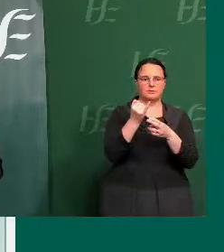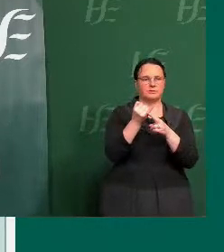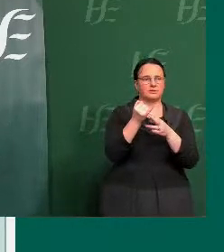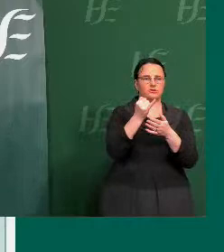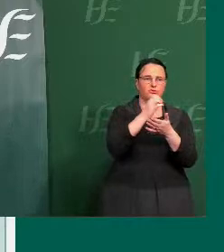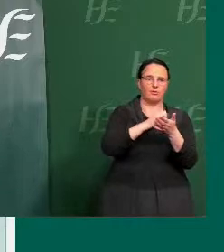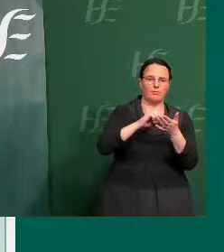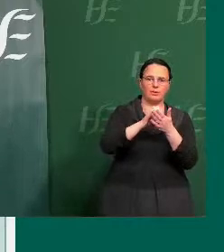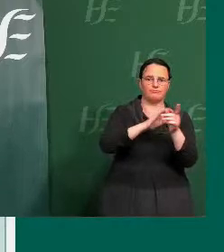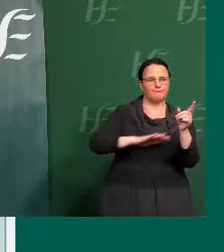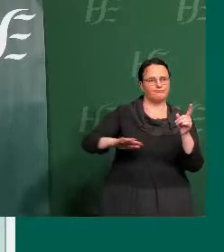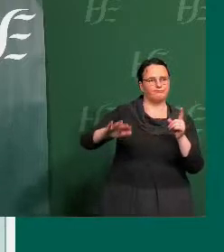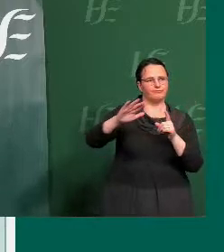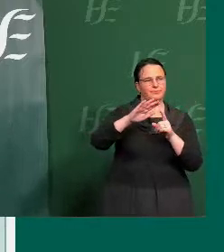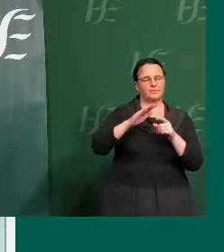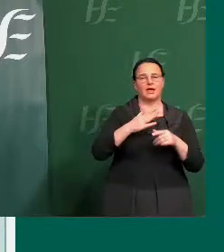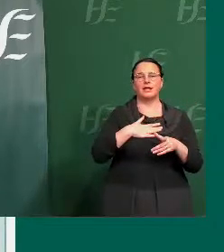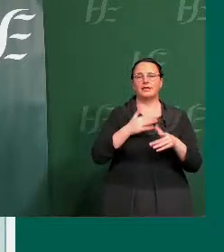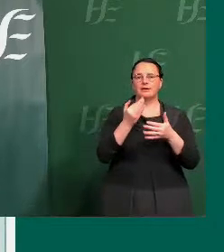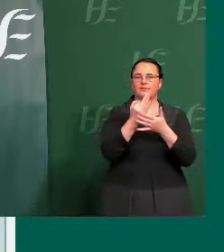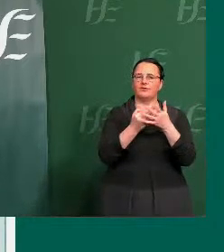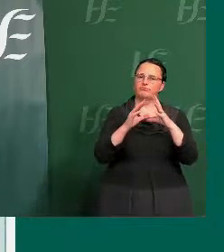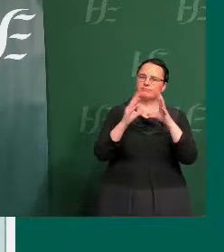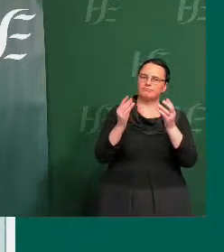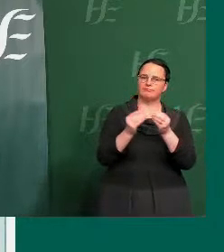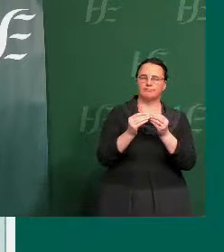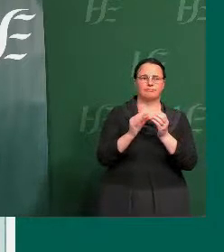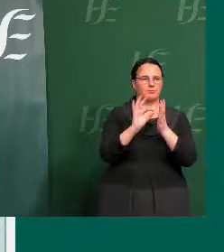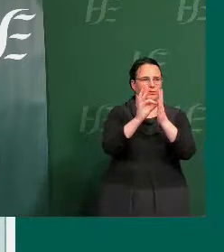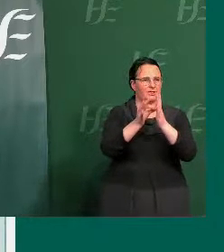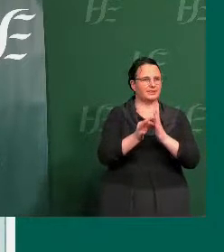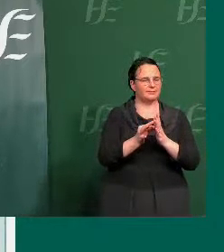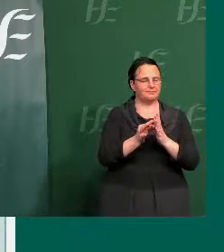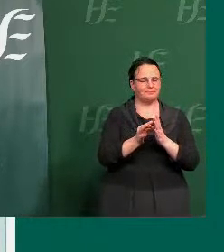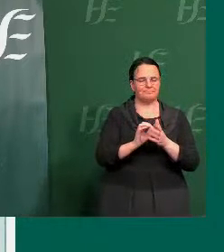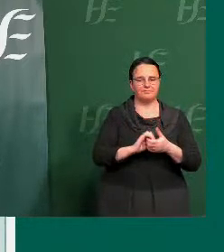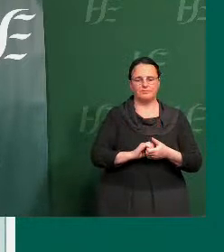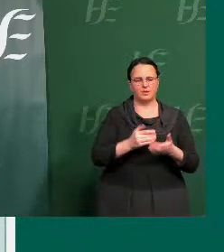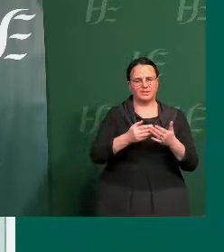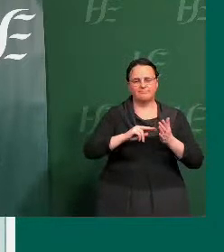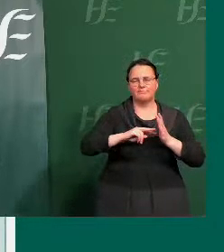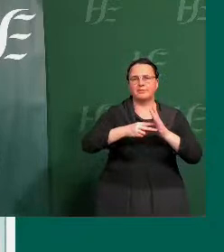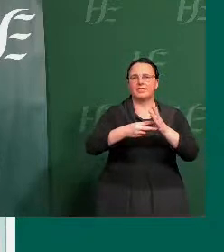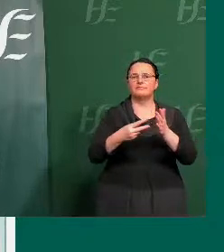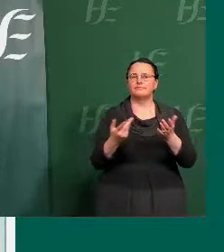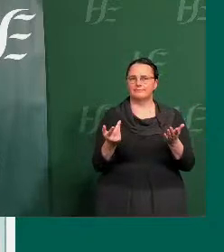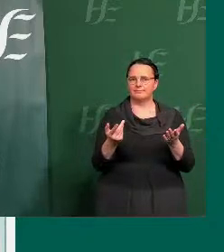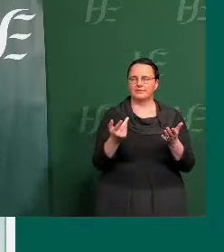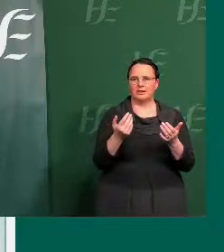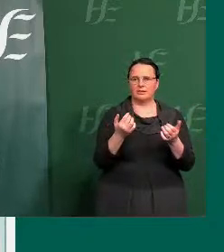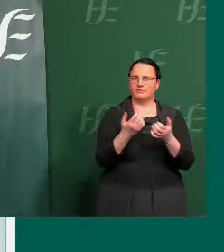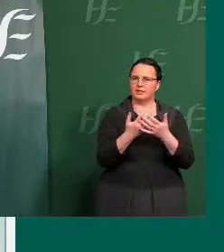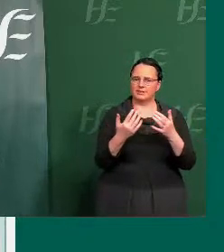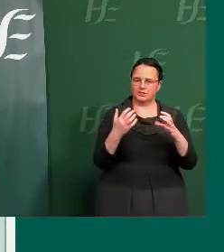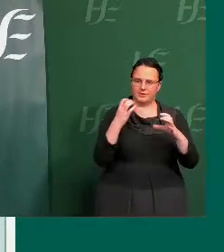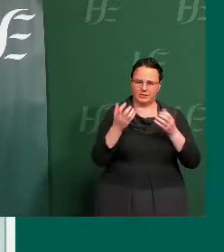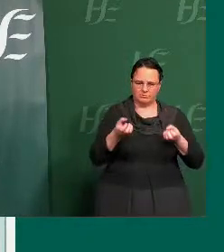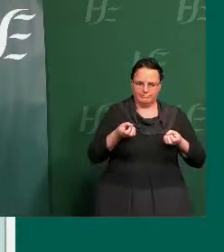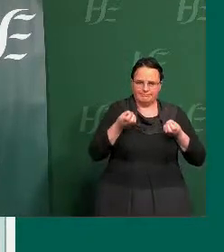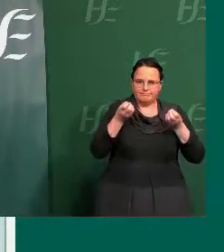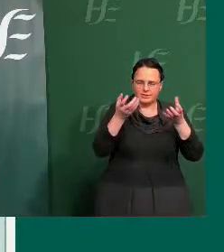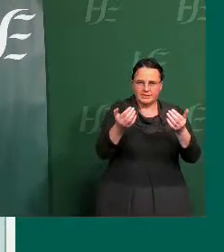Just to give a few points on the overall plan, and again, much of this has been communicated overall over the last few